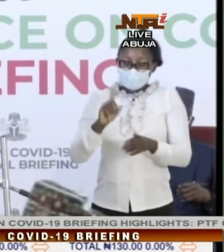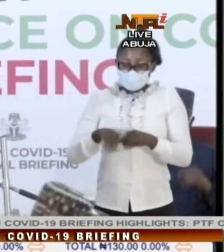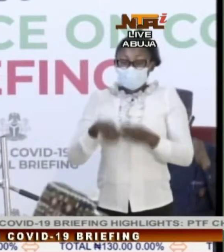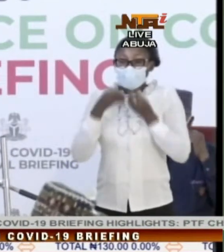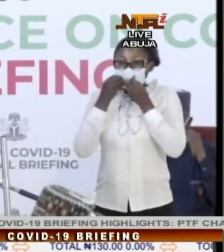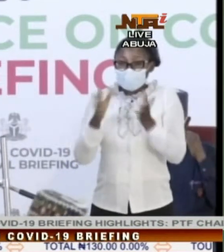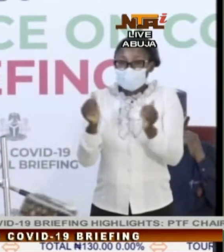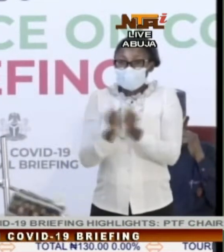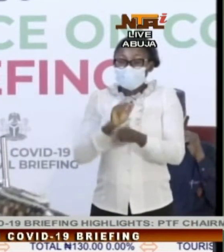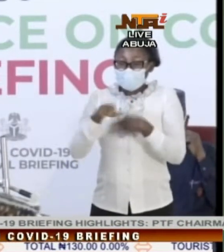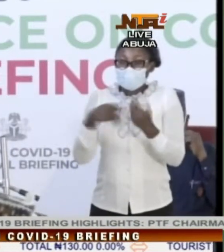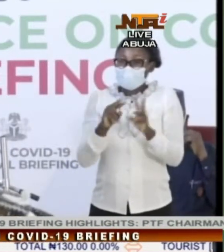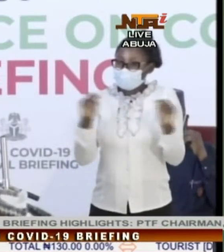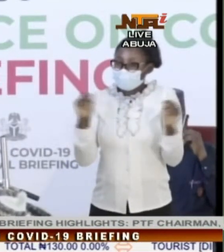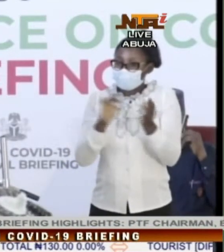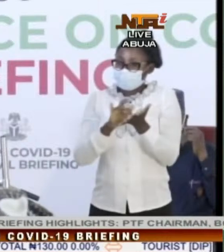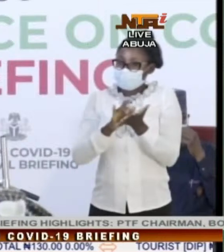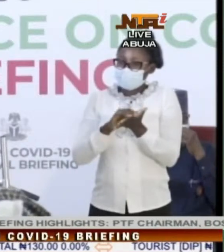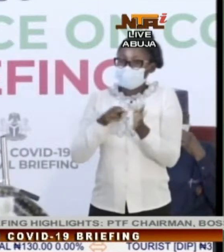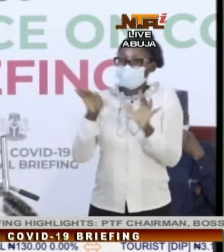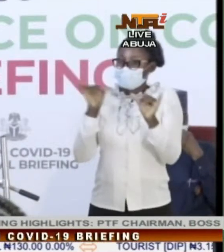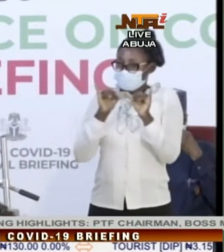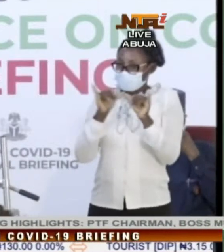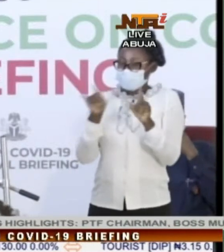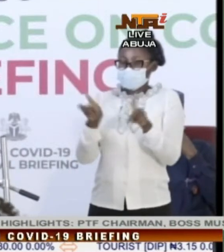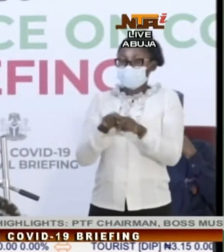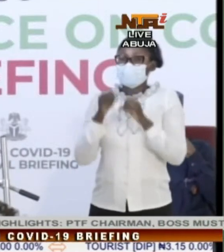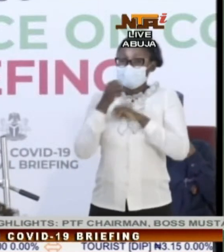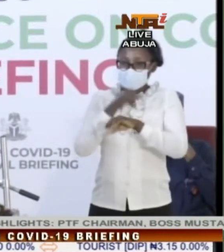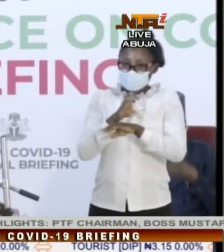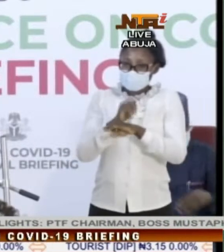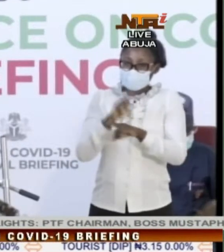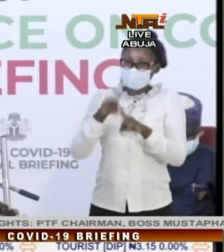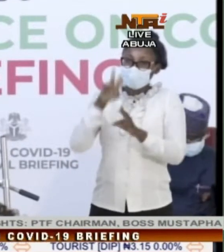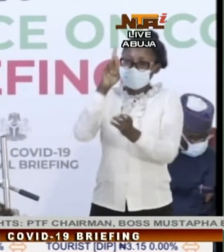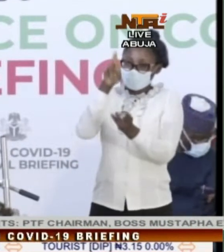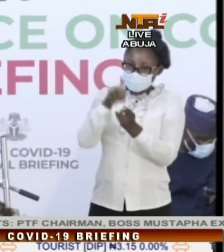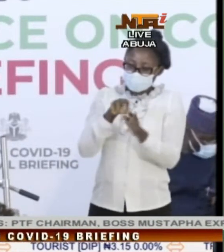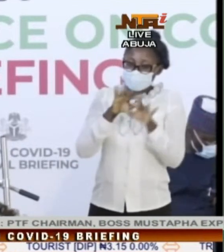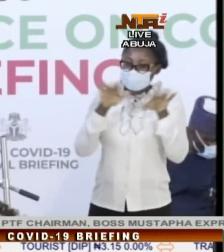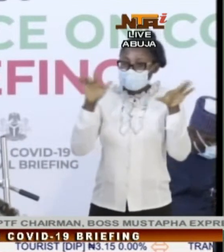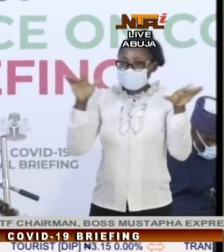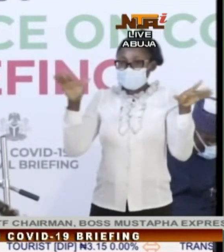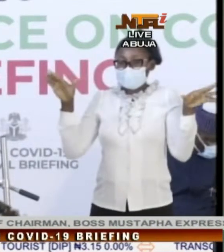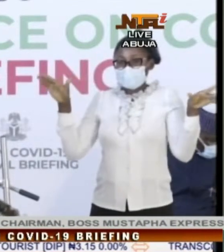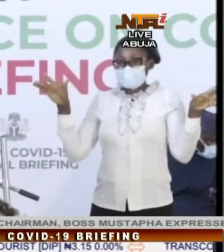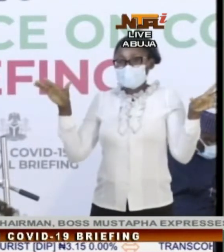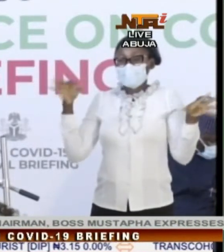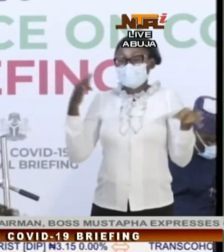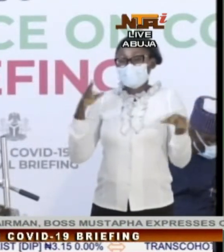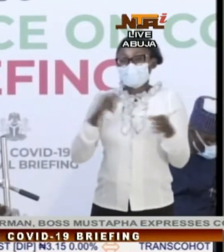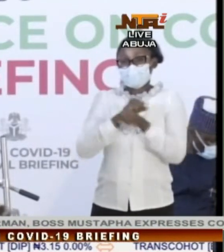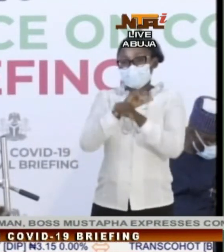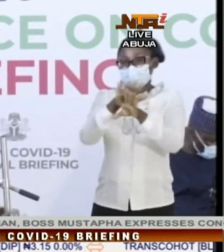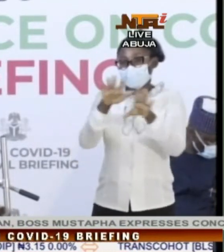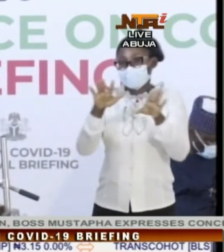with non-pharmaceutical measures as advised to reduce transmissibility of the